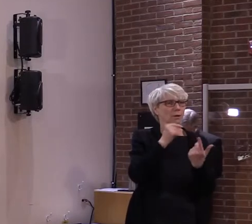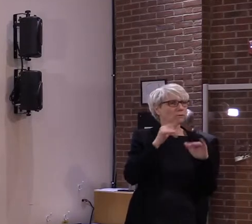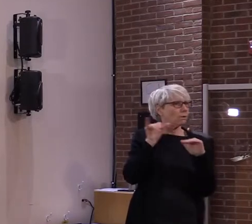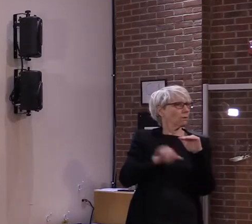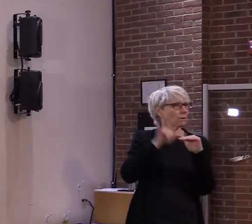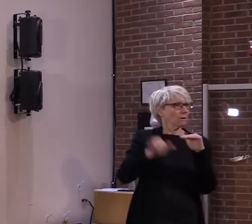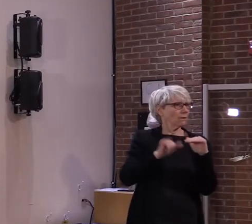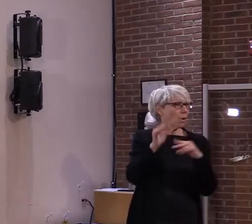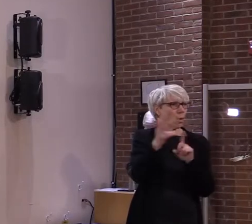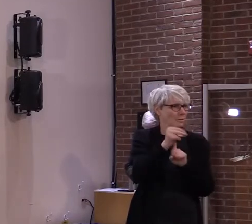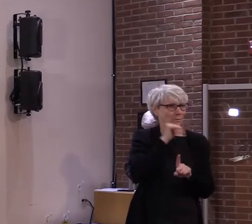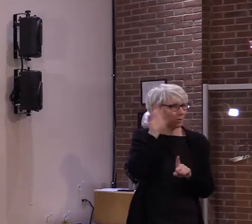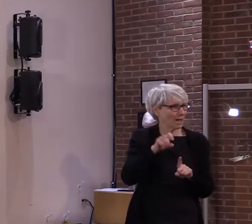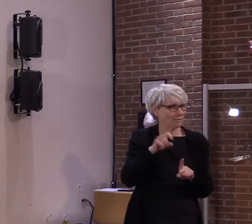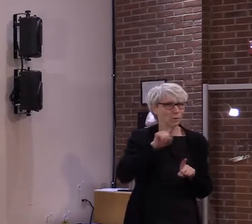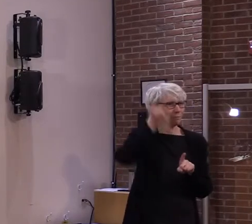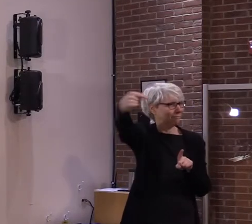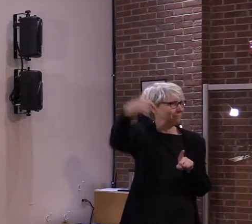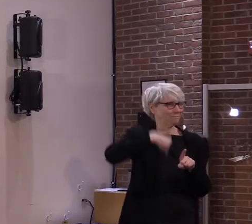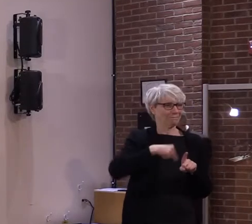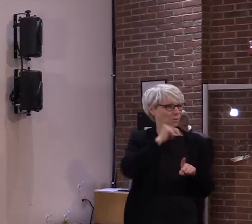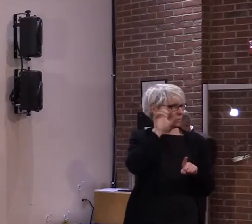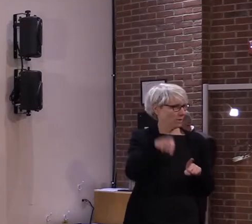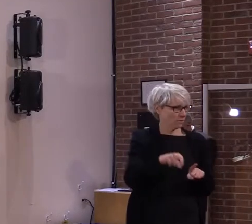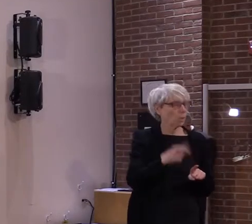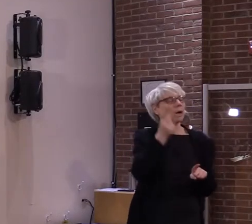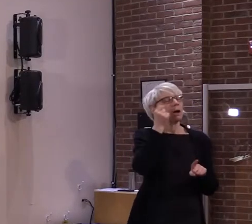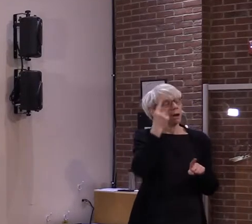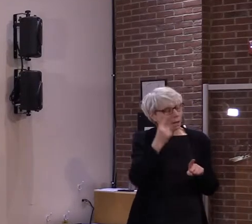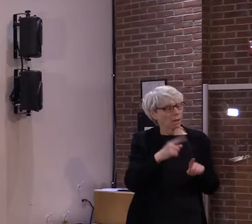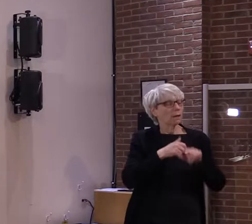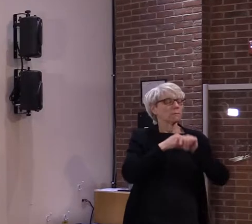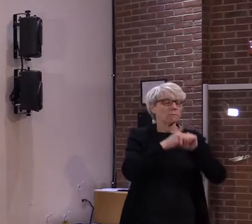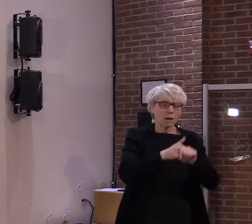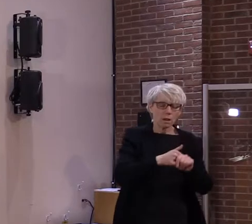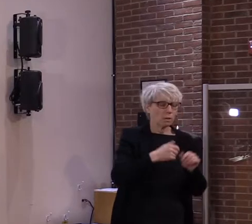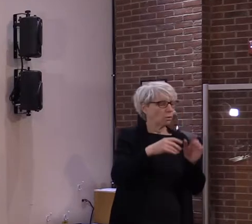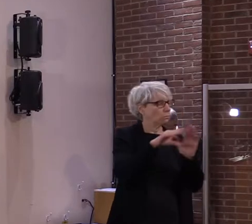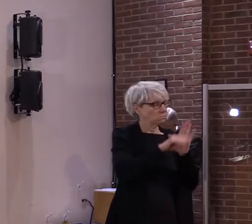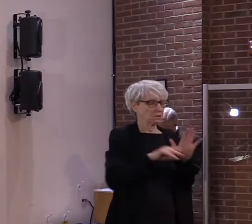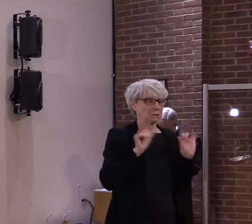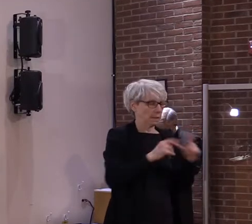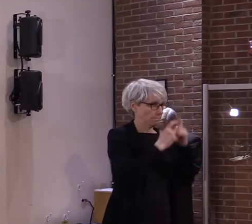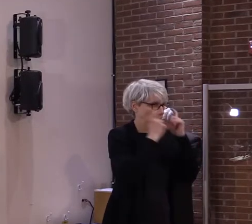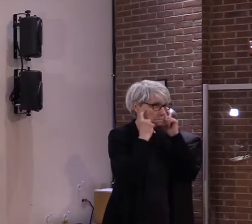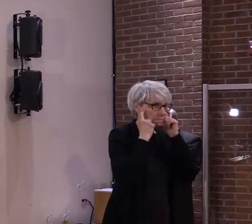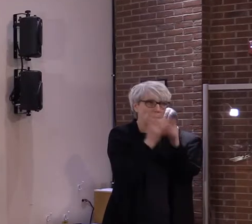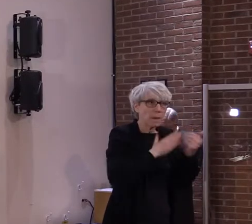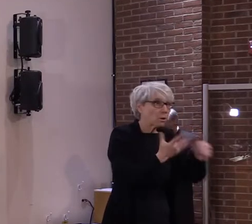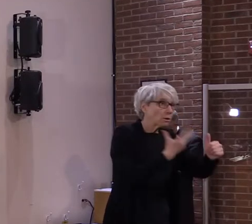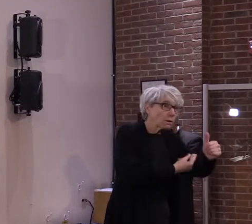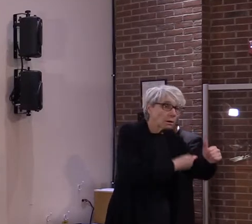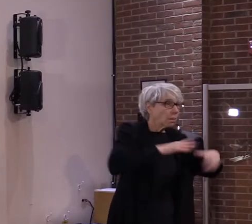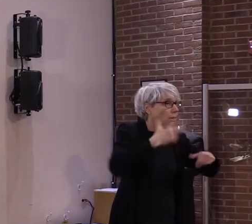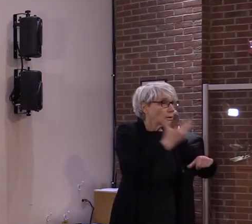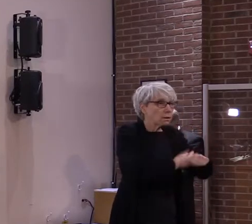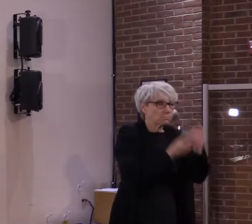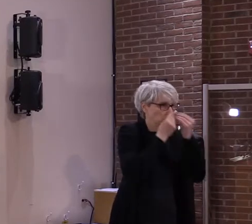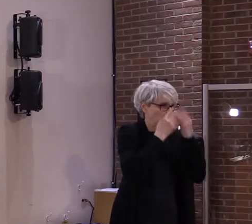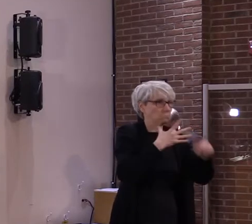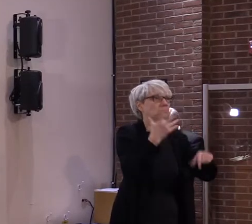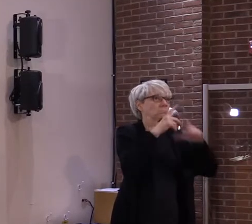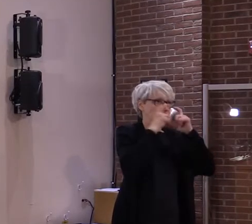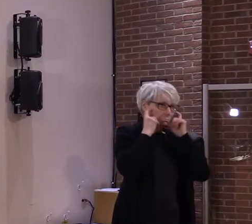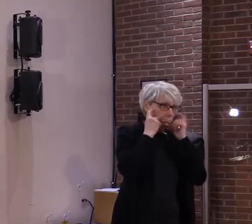CDC's recommendations for safe travel, including wearing a mask over your nose and mouth, staying 6 feet from others